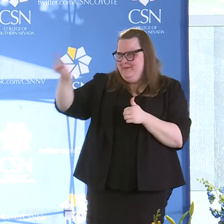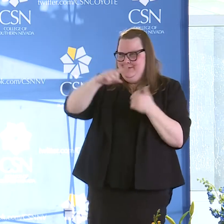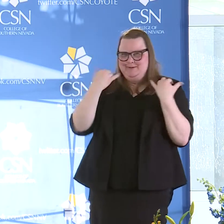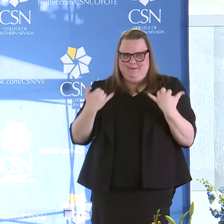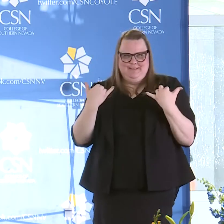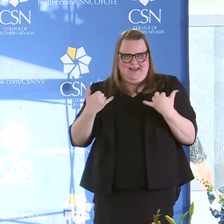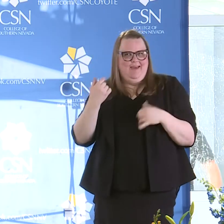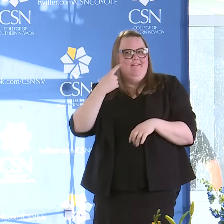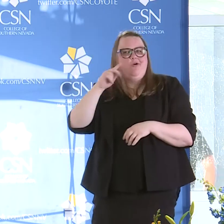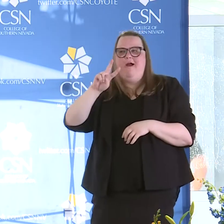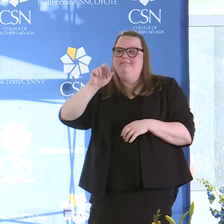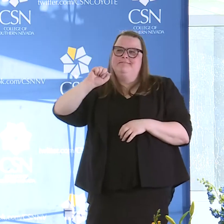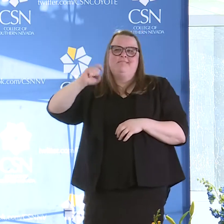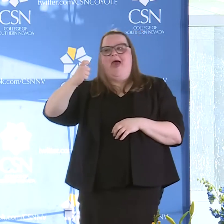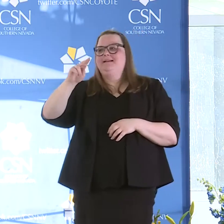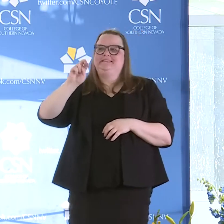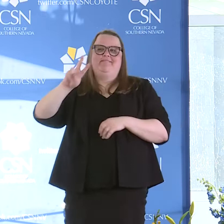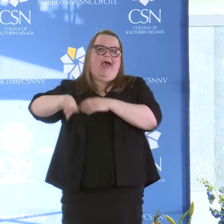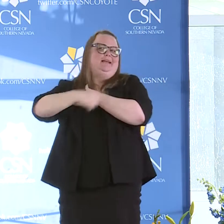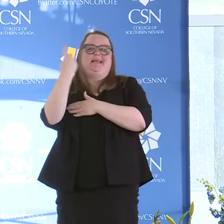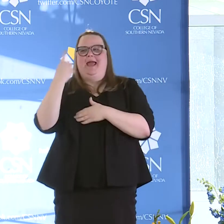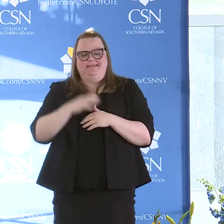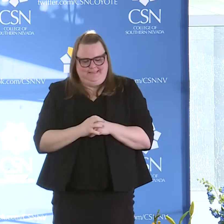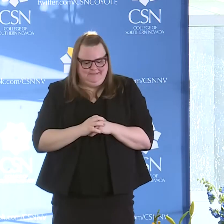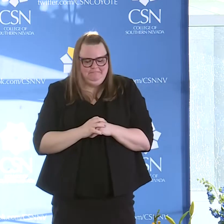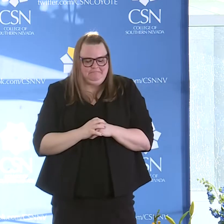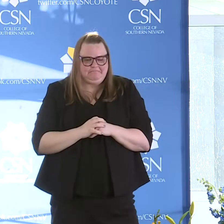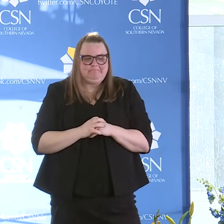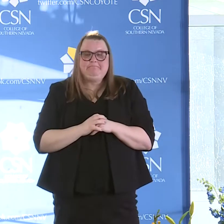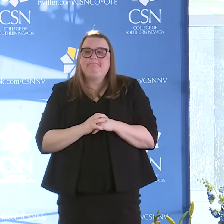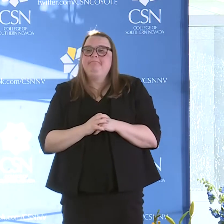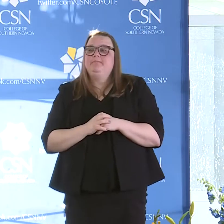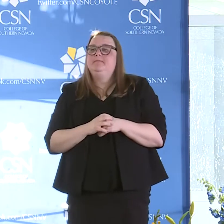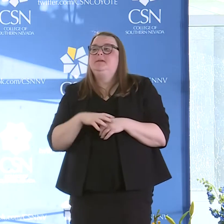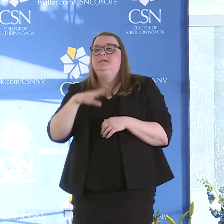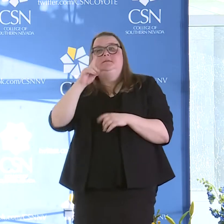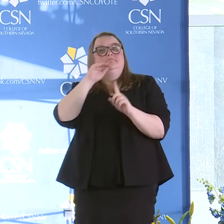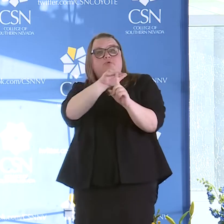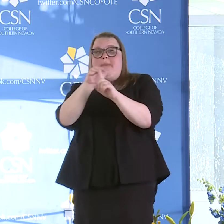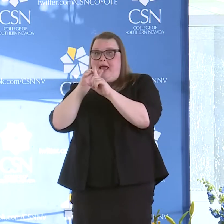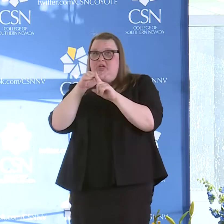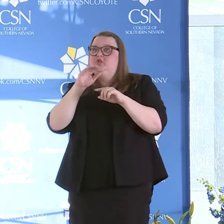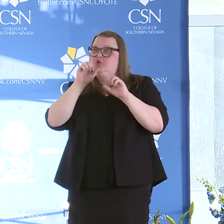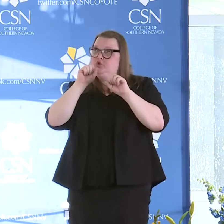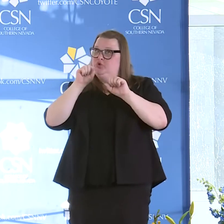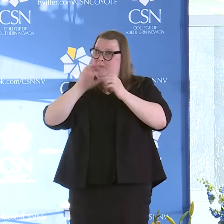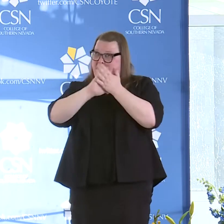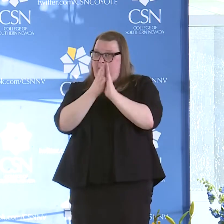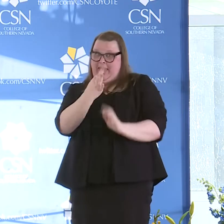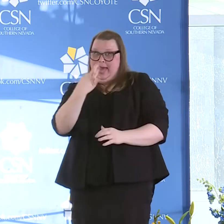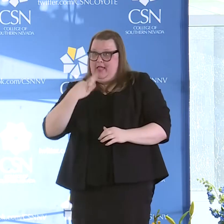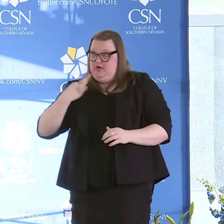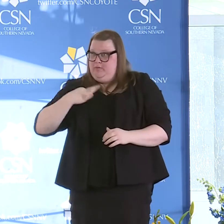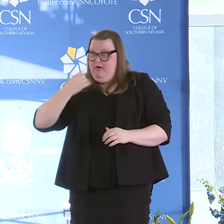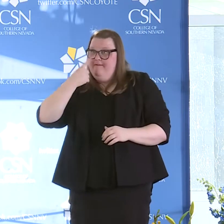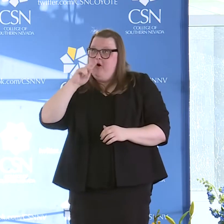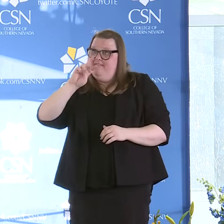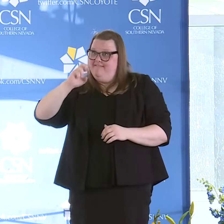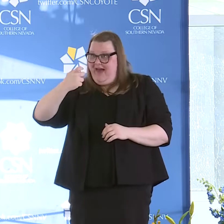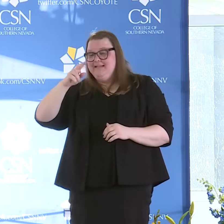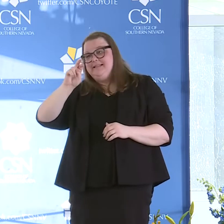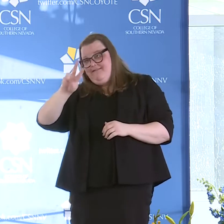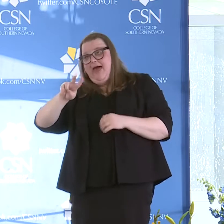VAX Nevada Days cash drawing. As a reminder, to be eligible for the VAX Nevada Days